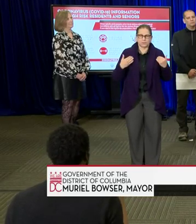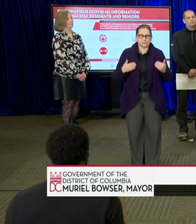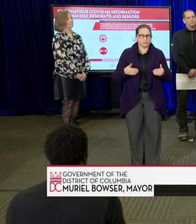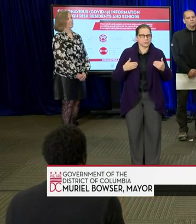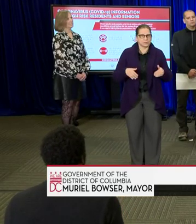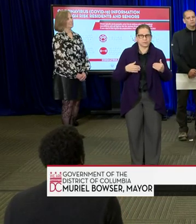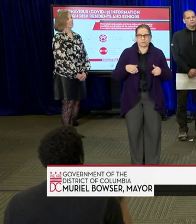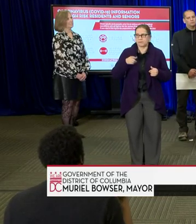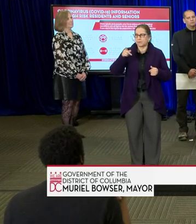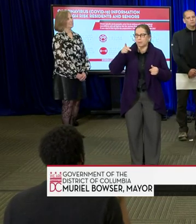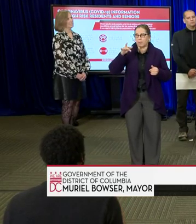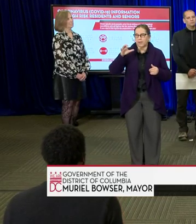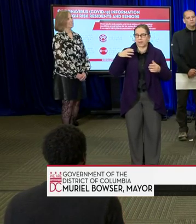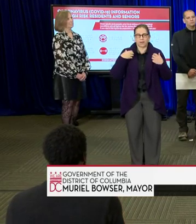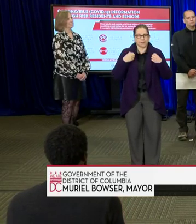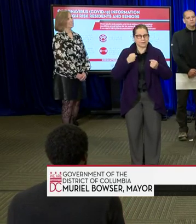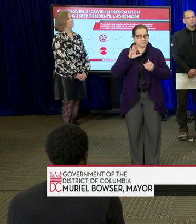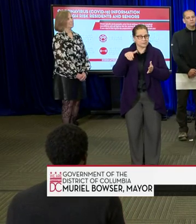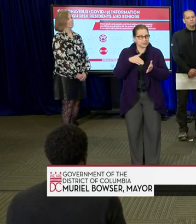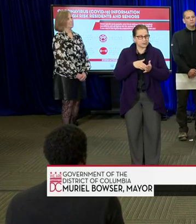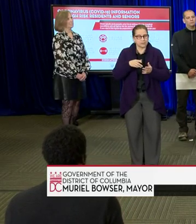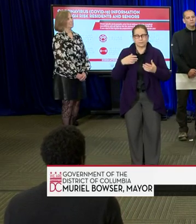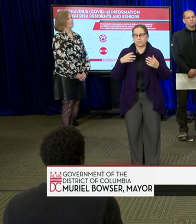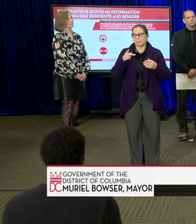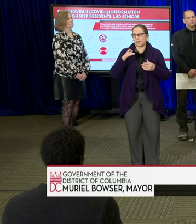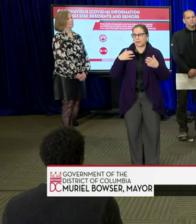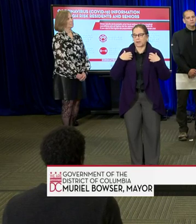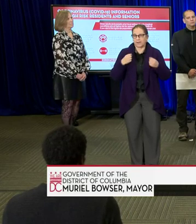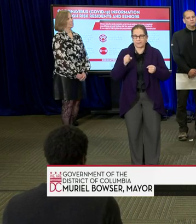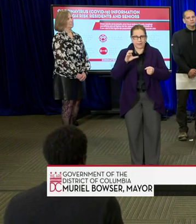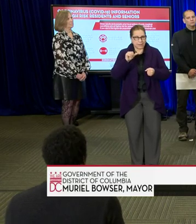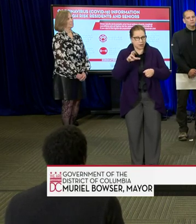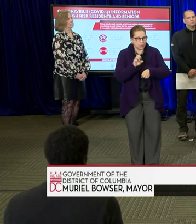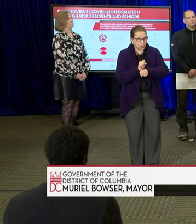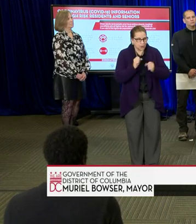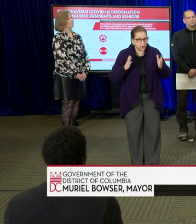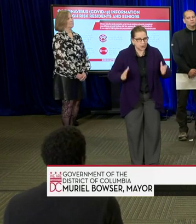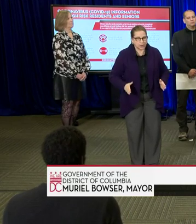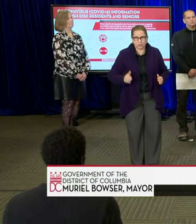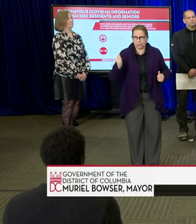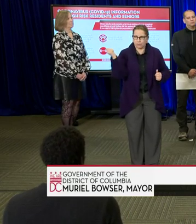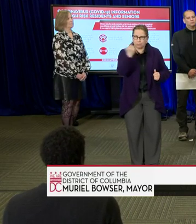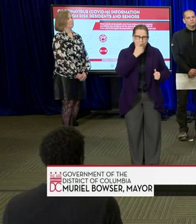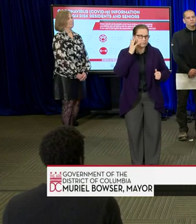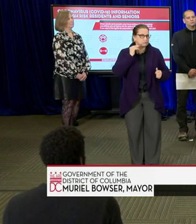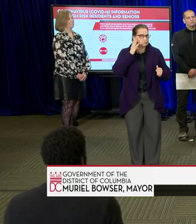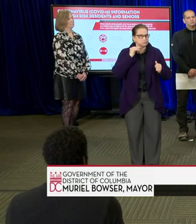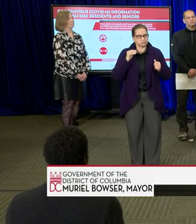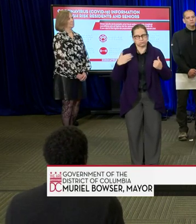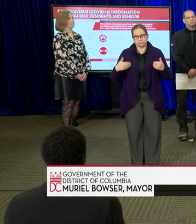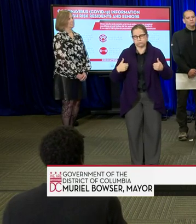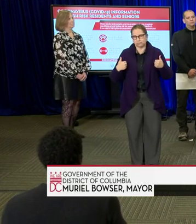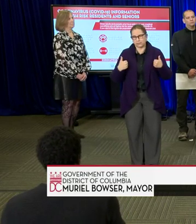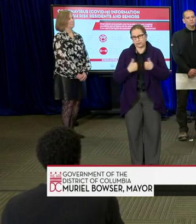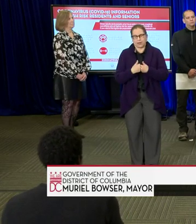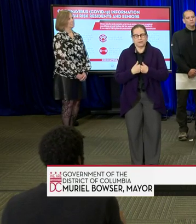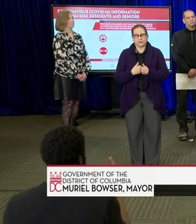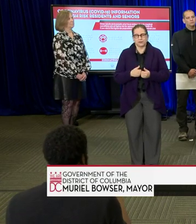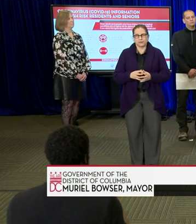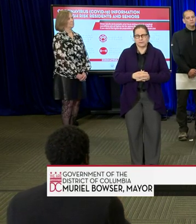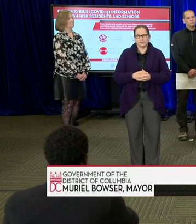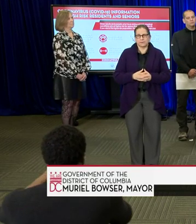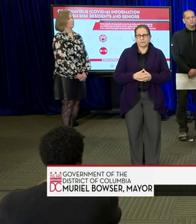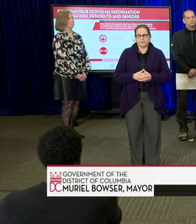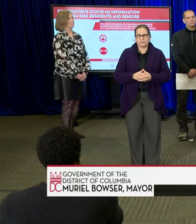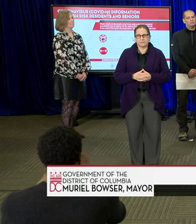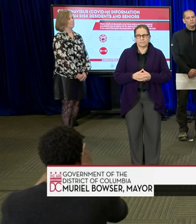it relates to our ability to quickly implement high-throughput testing sites that would not have